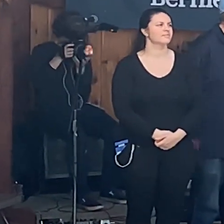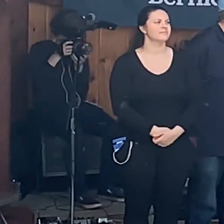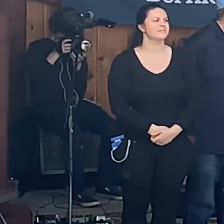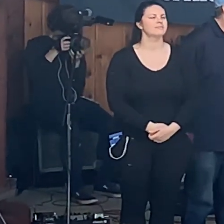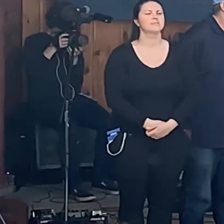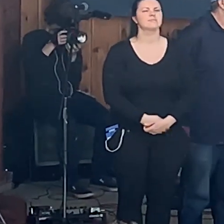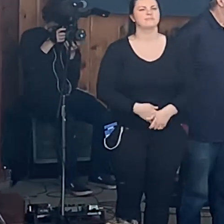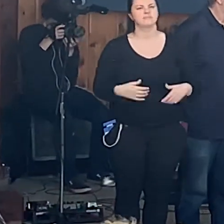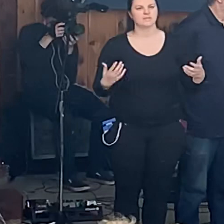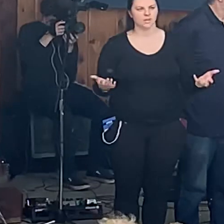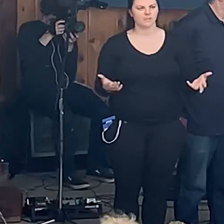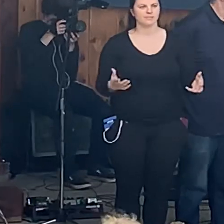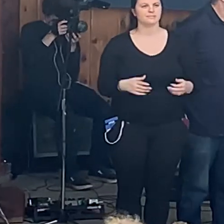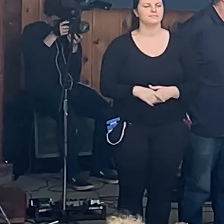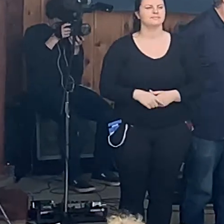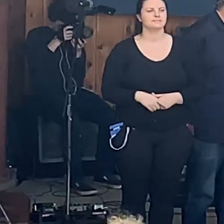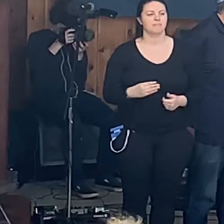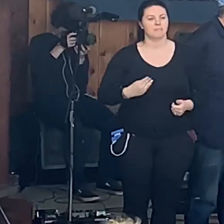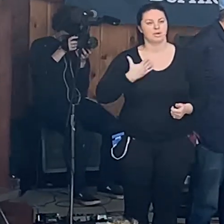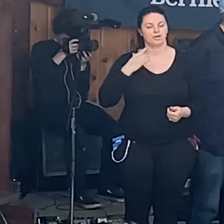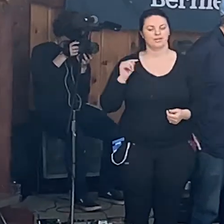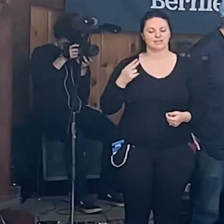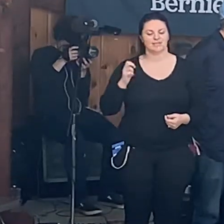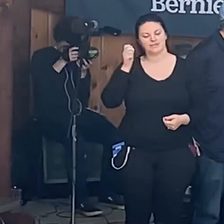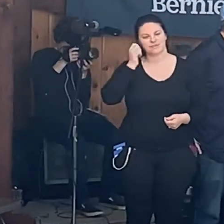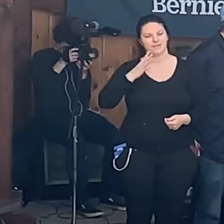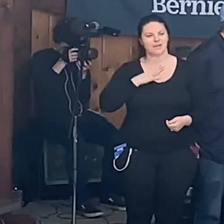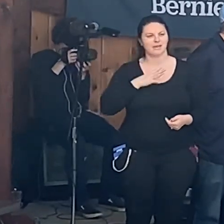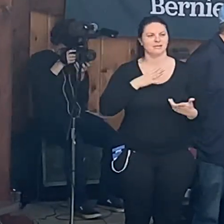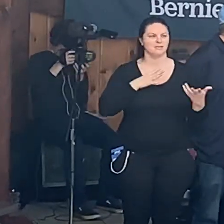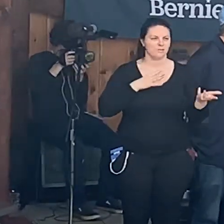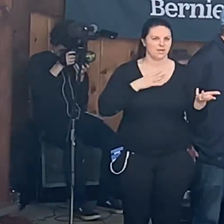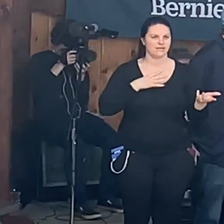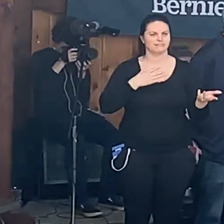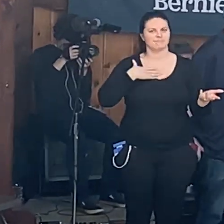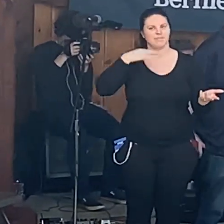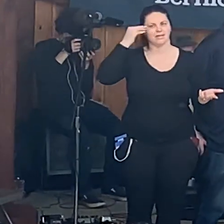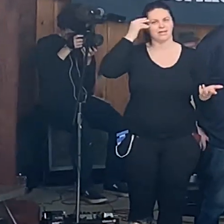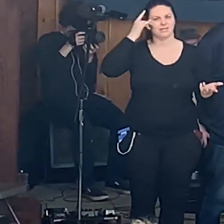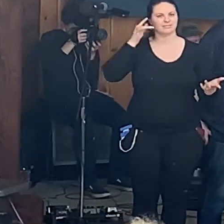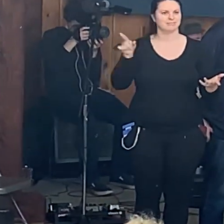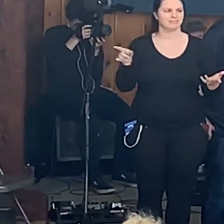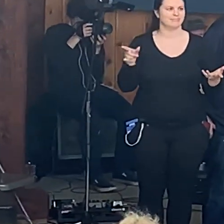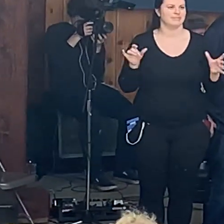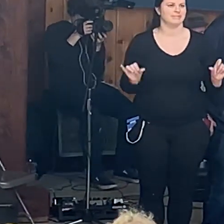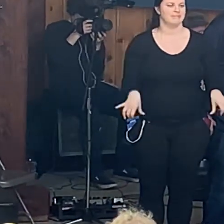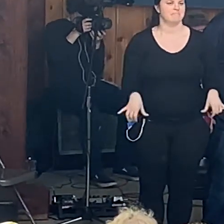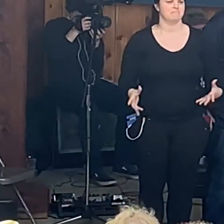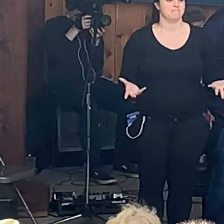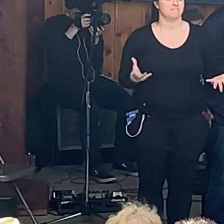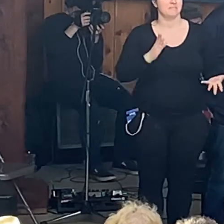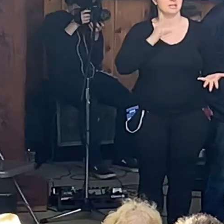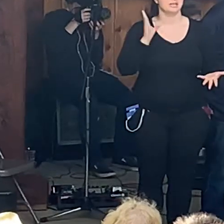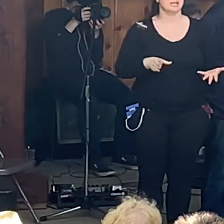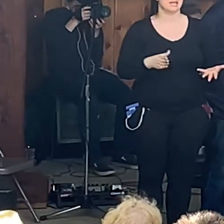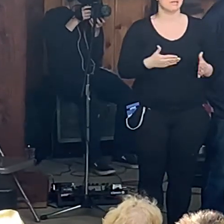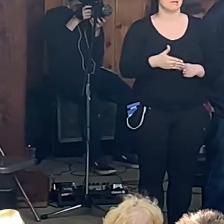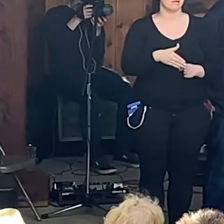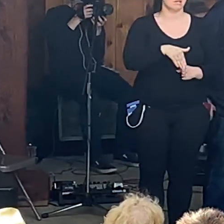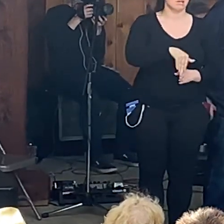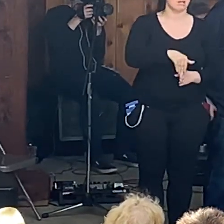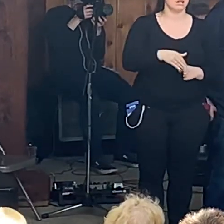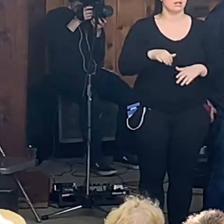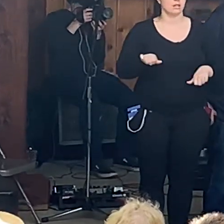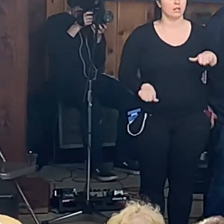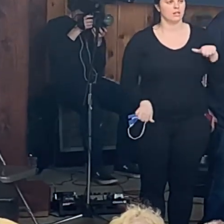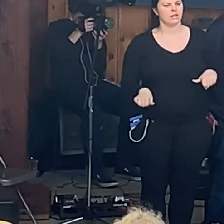So what do I think about Bernie the man? Well, he's always been the same. He never wavers. He